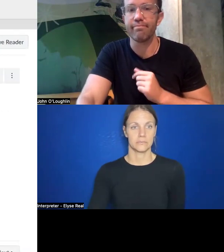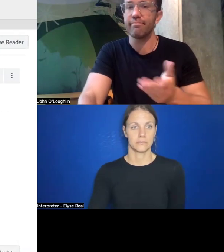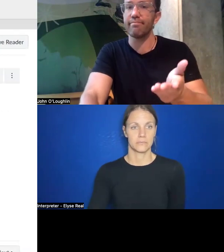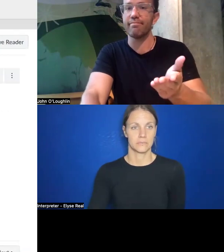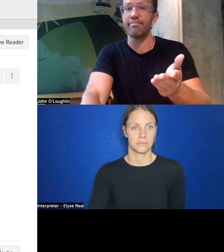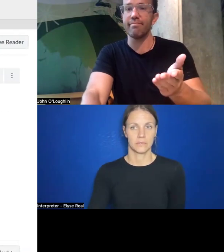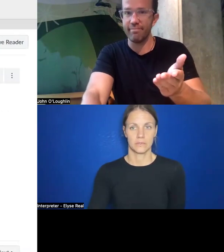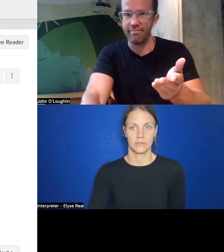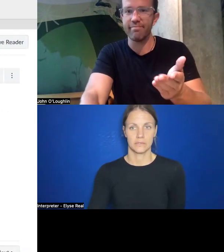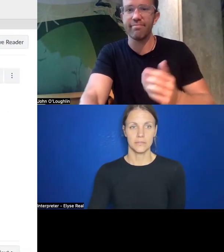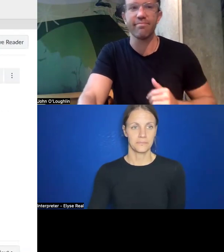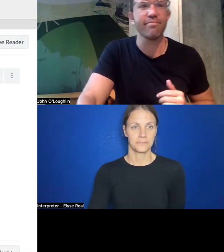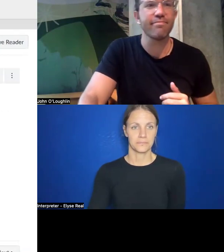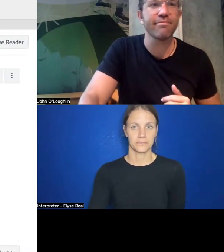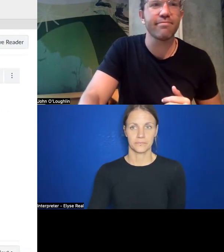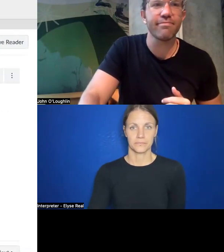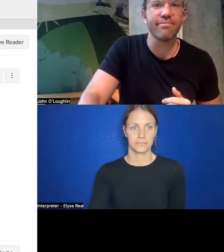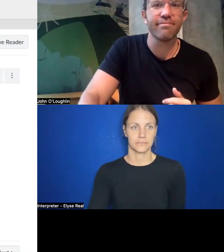loads. See?